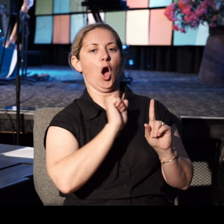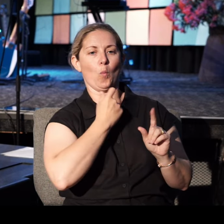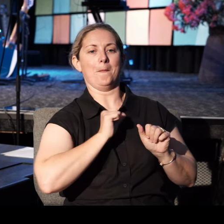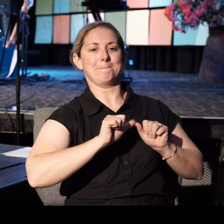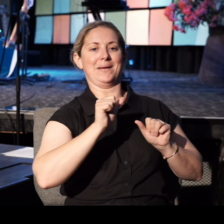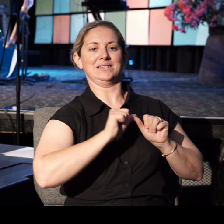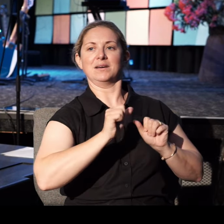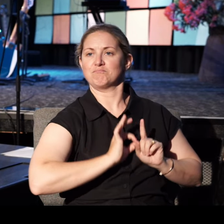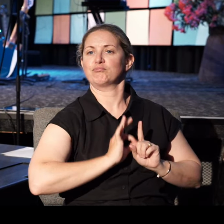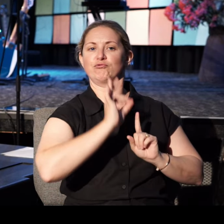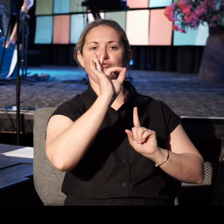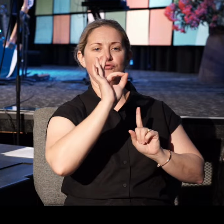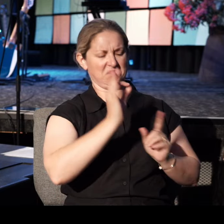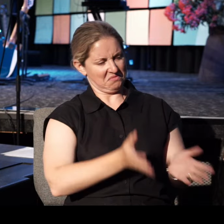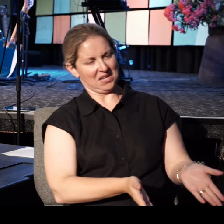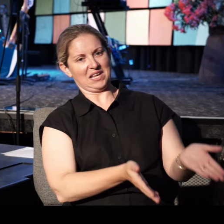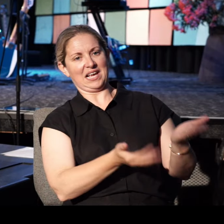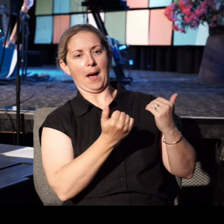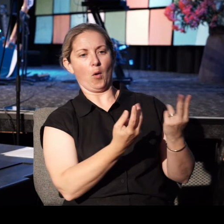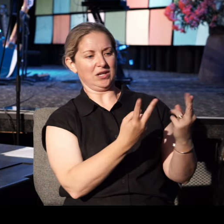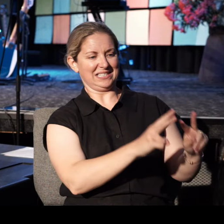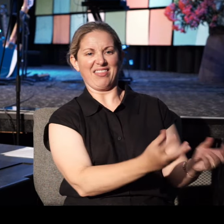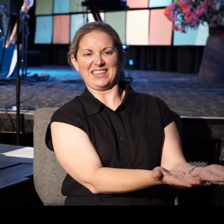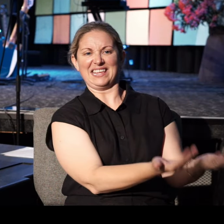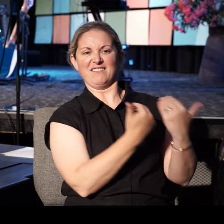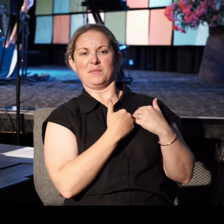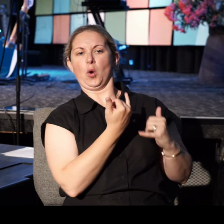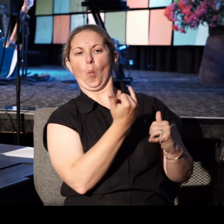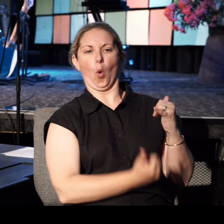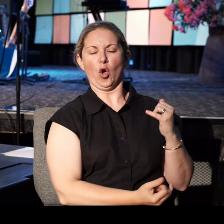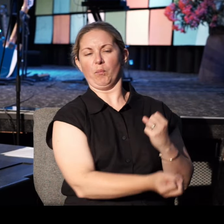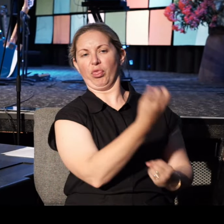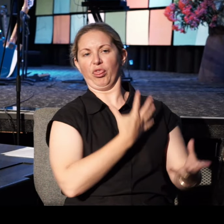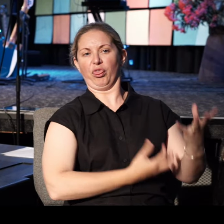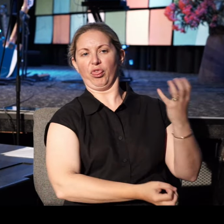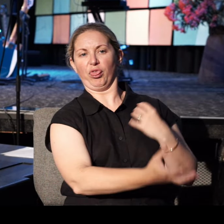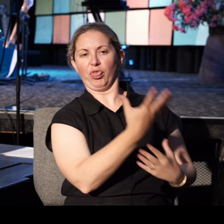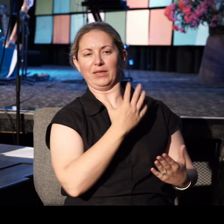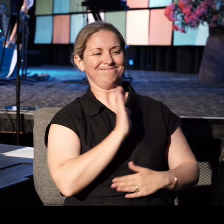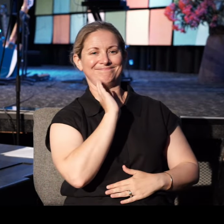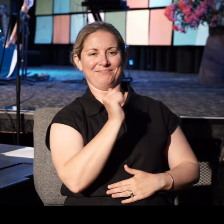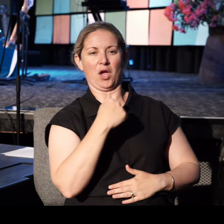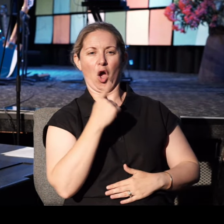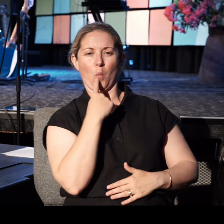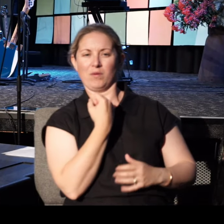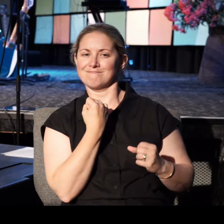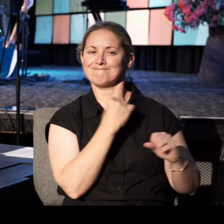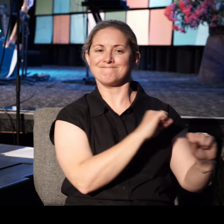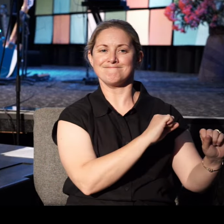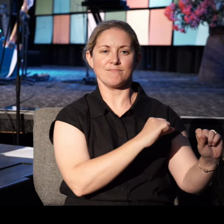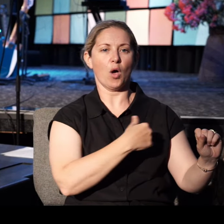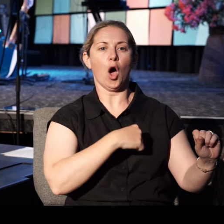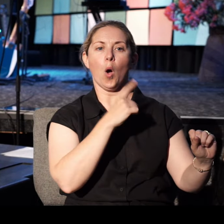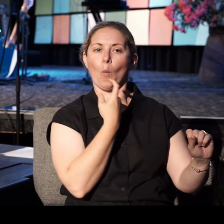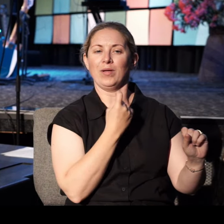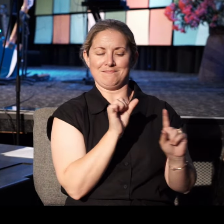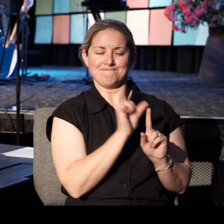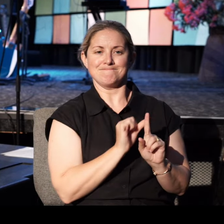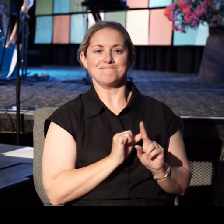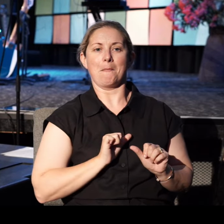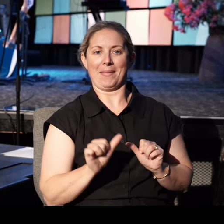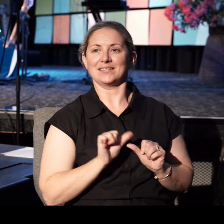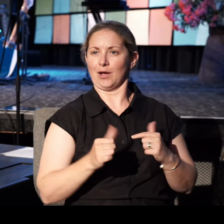Spare not, bring on your worst, because whatever you do to me, one day I'll be better than I ever